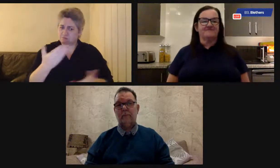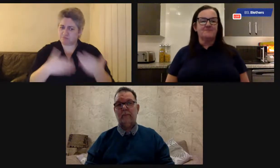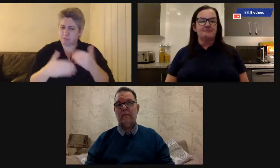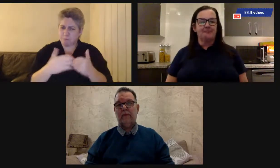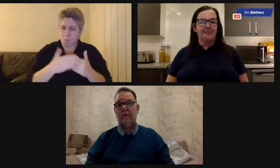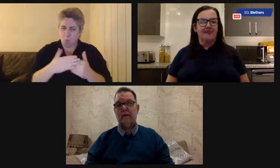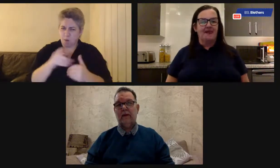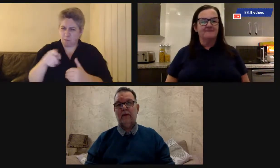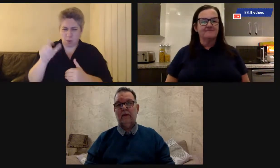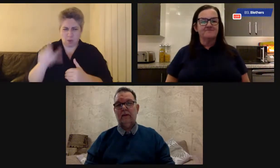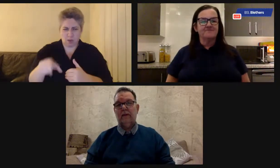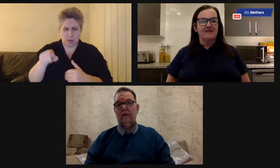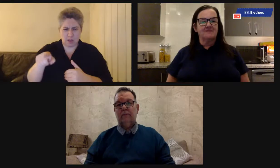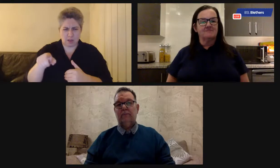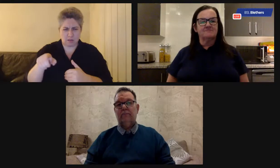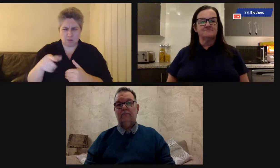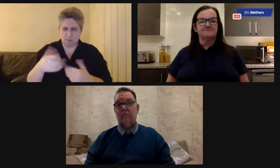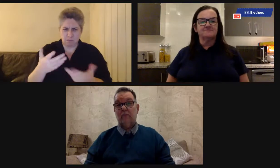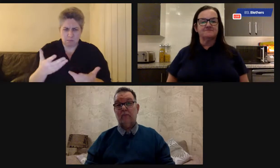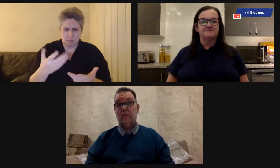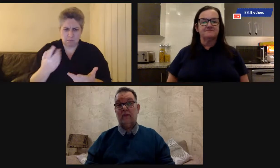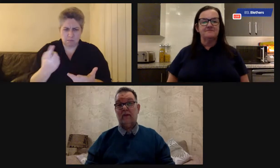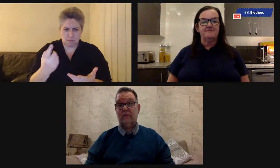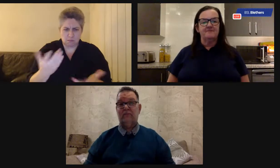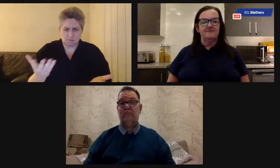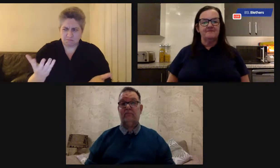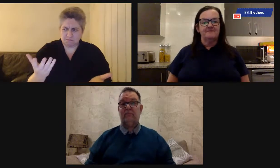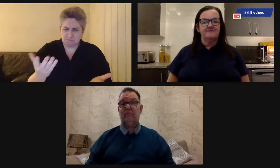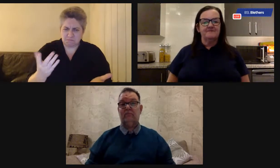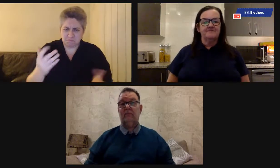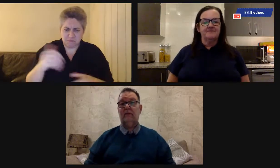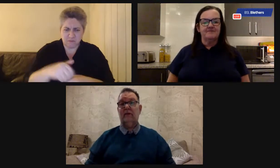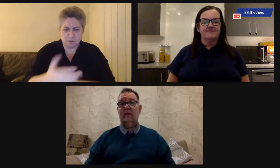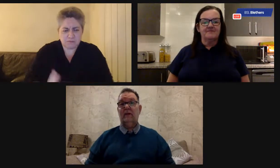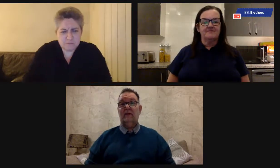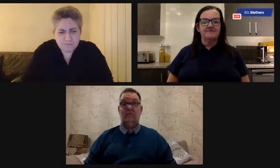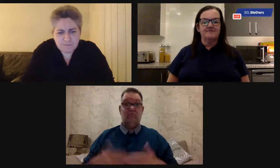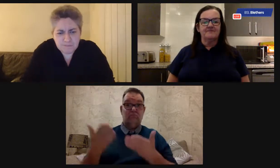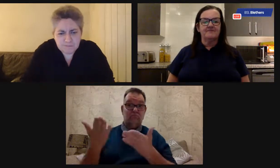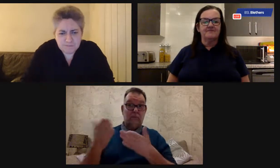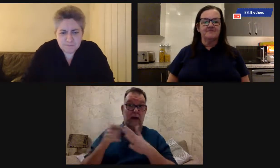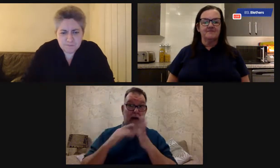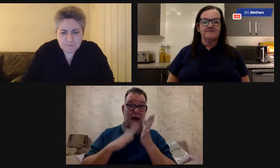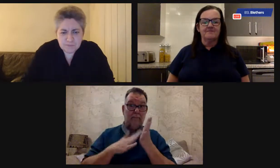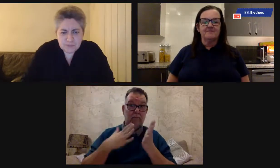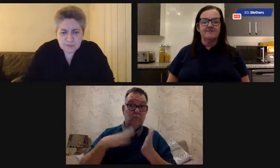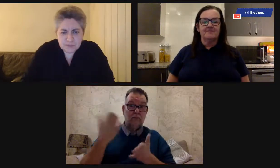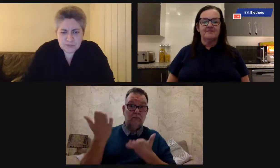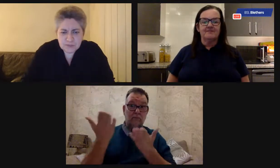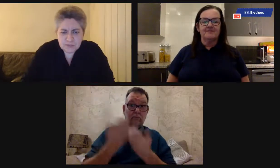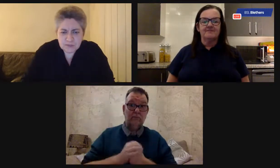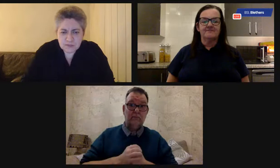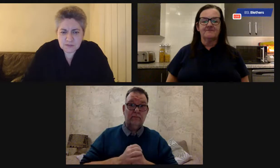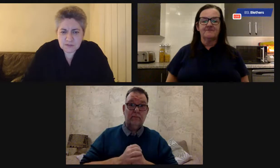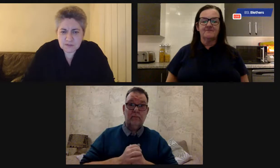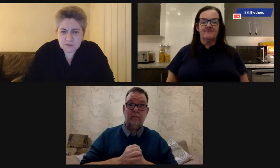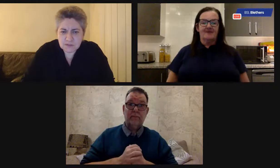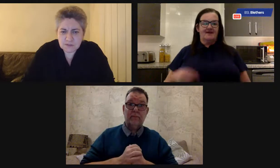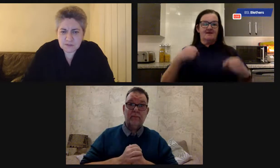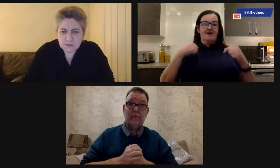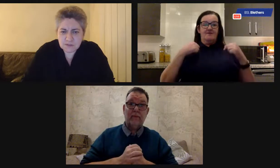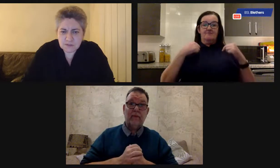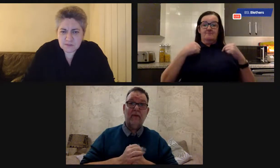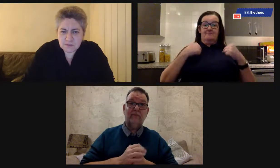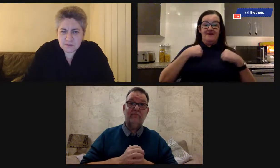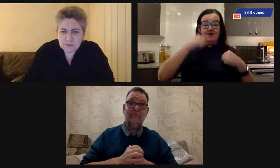Oh, a lovely photo. Can you tell us a bit more about Mike, Joe? Who was he? What motivated him? Or